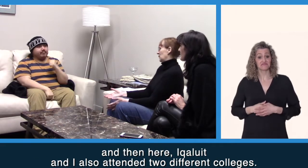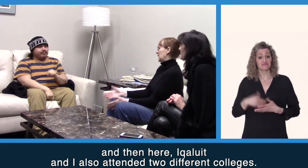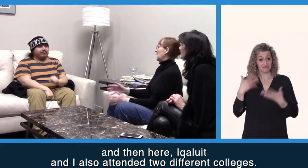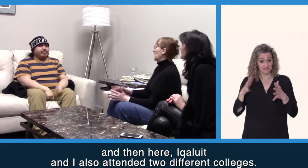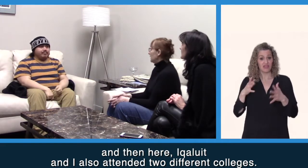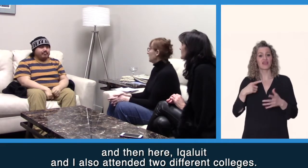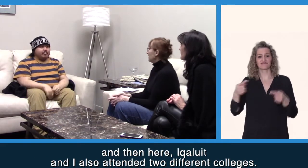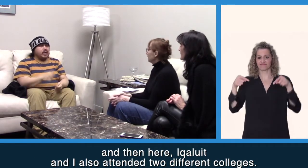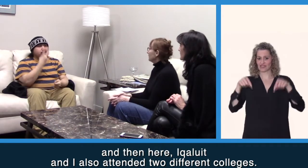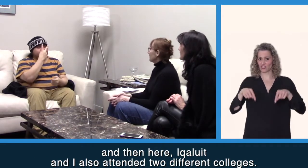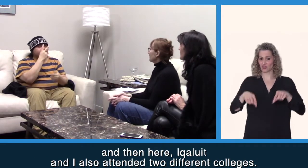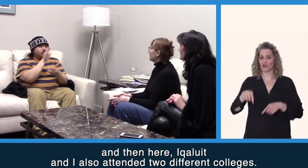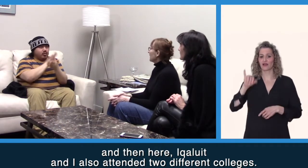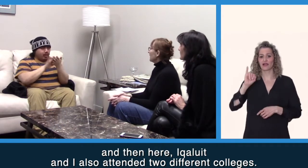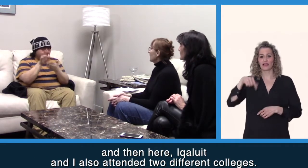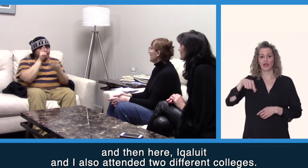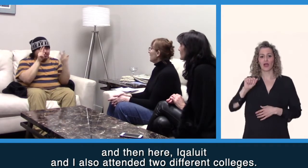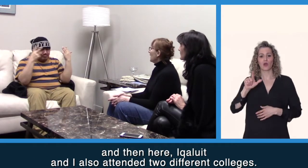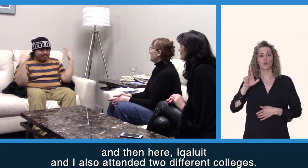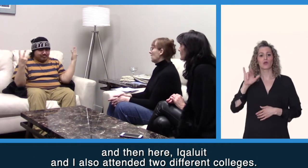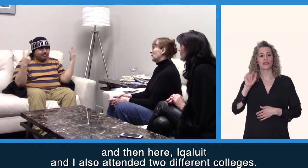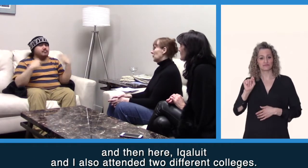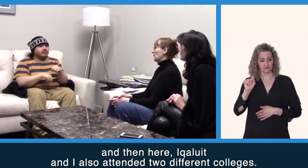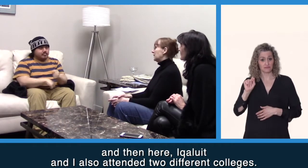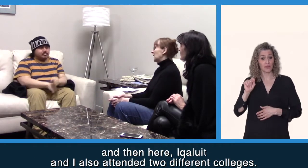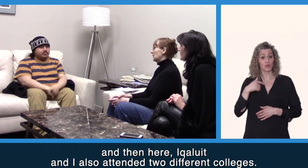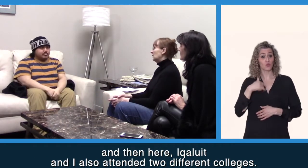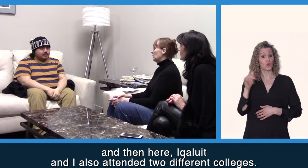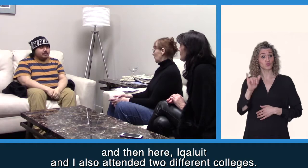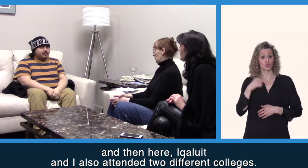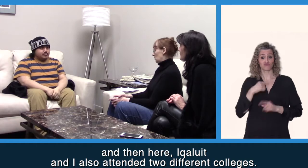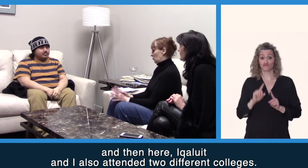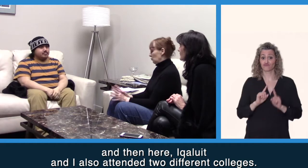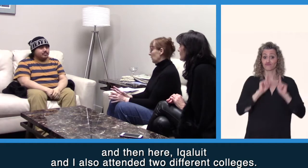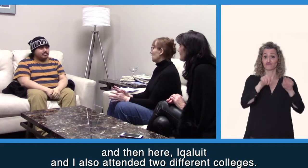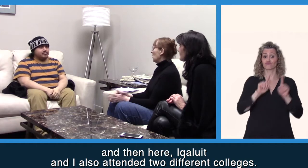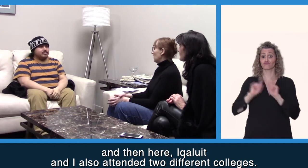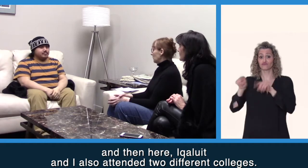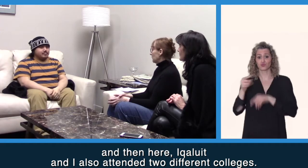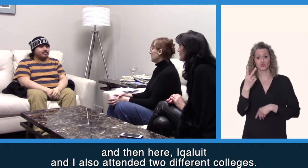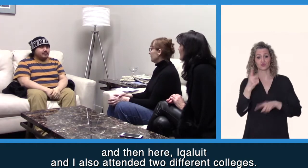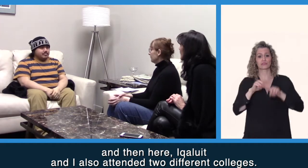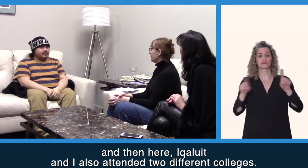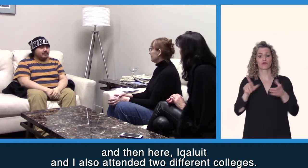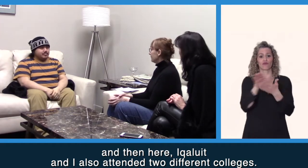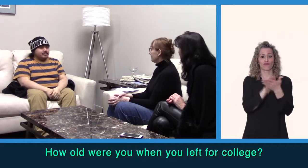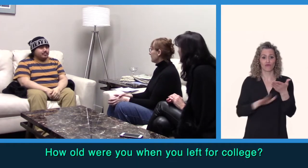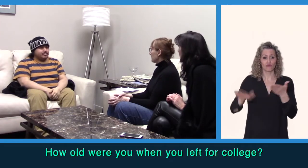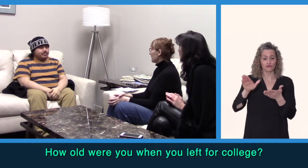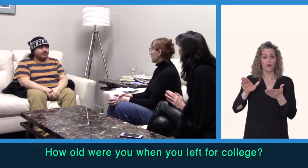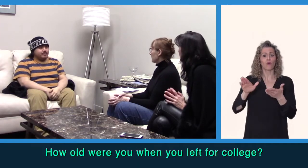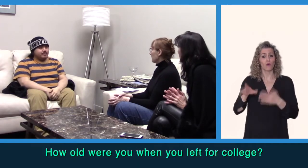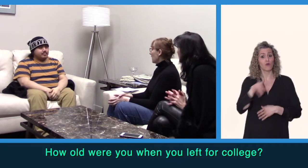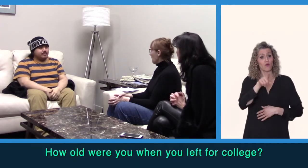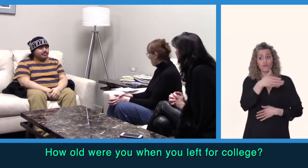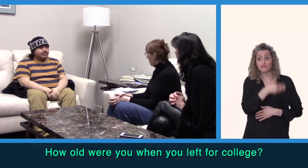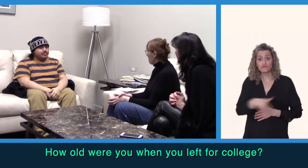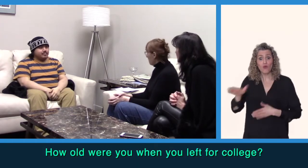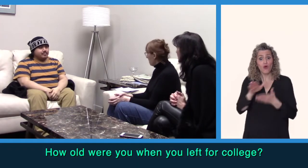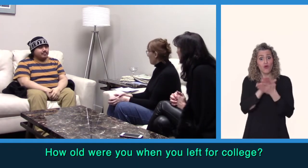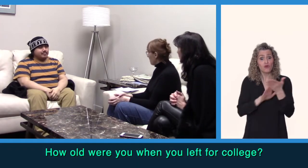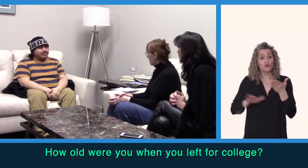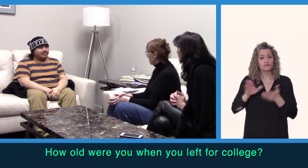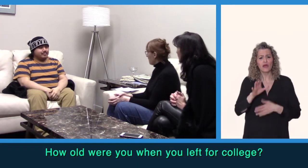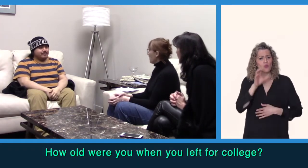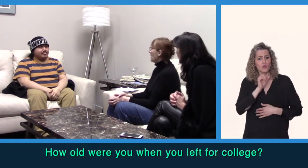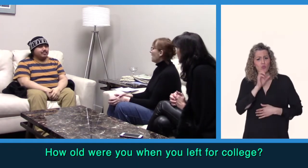then here, Iqaluit. And then also I've attended 2 different colleges. oh, how old were you when you